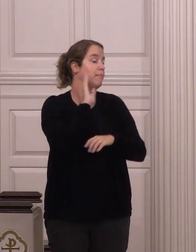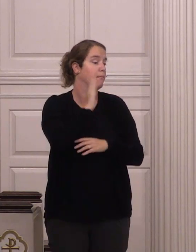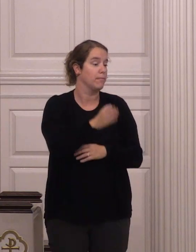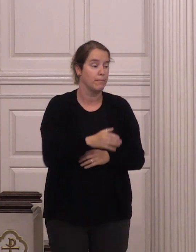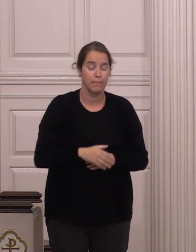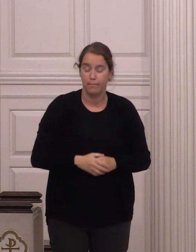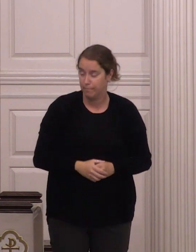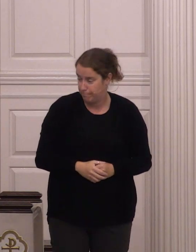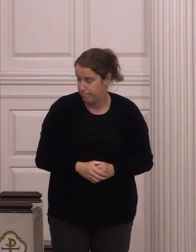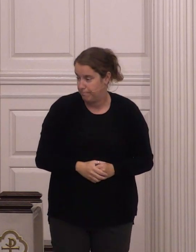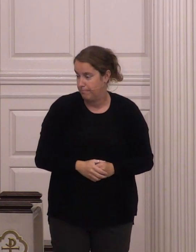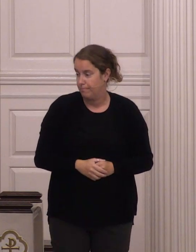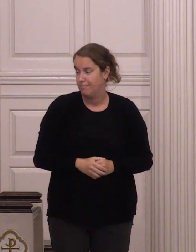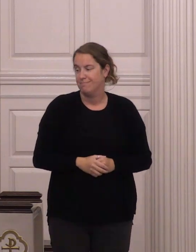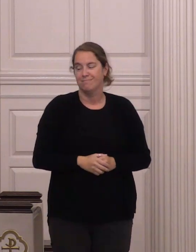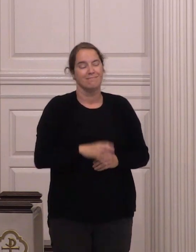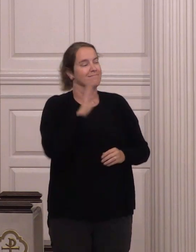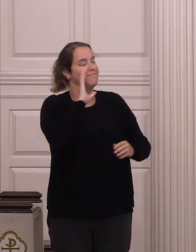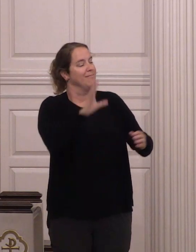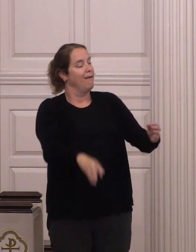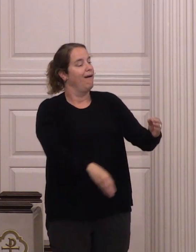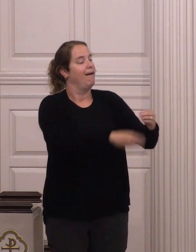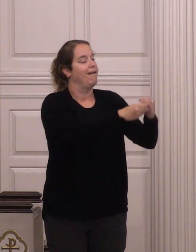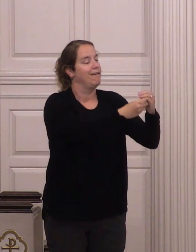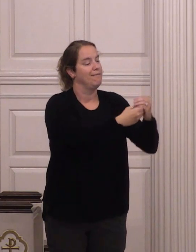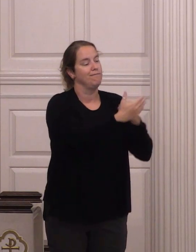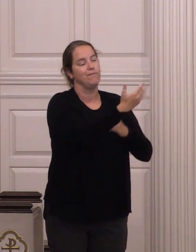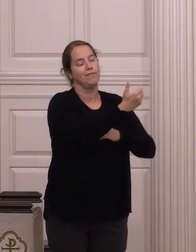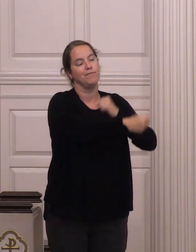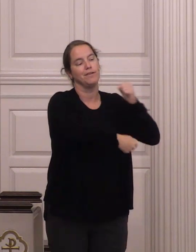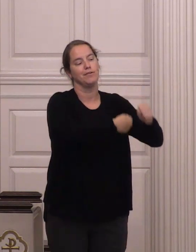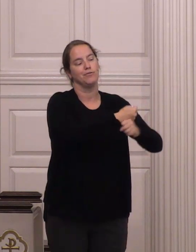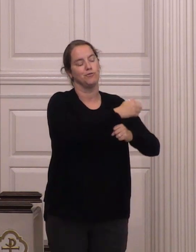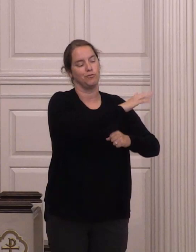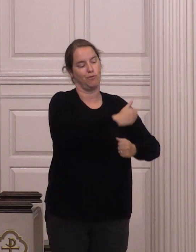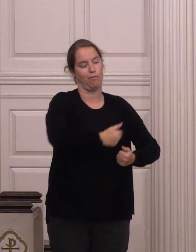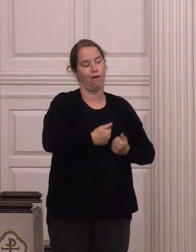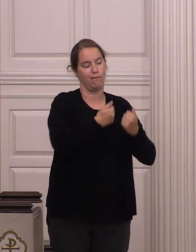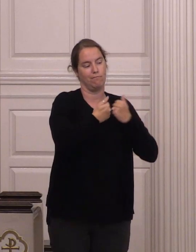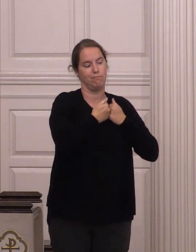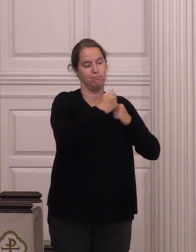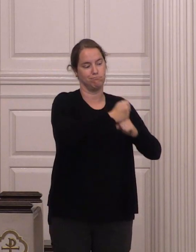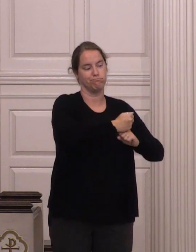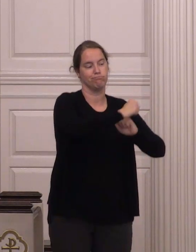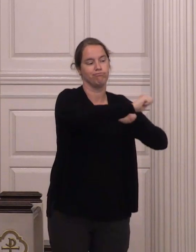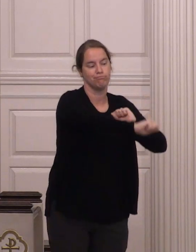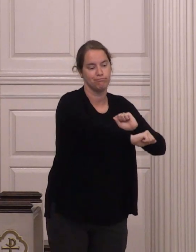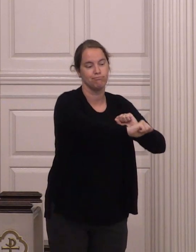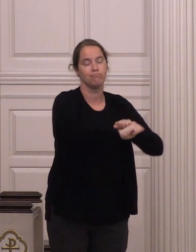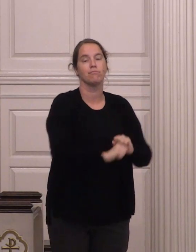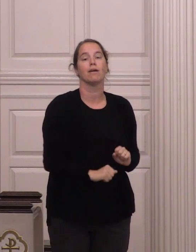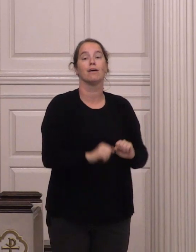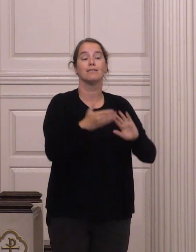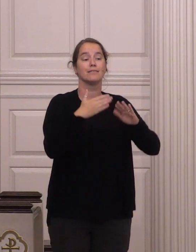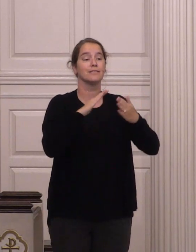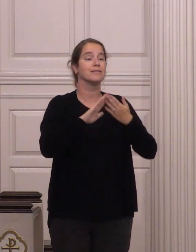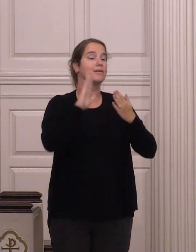I will add 15 years to your life. I will rescue you and this city from the hand of the king